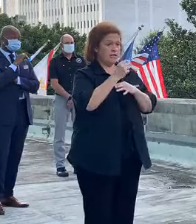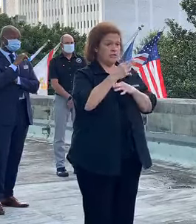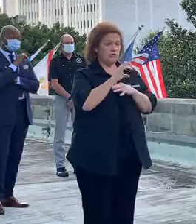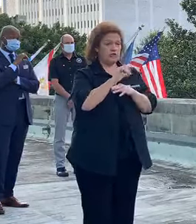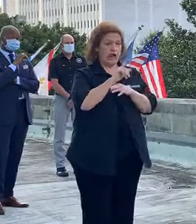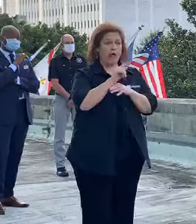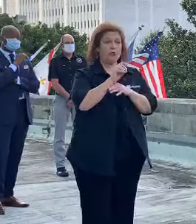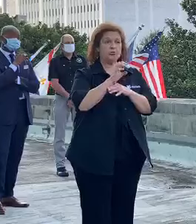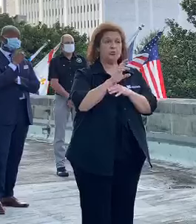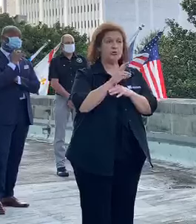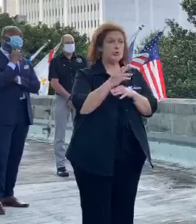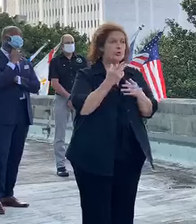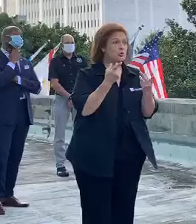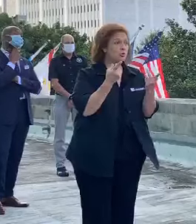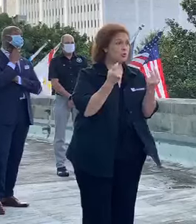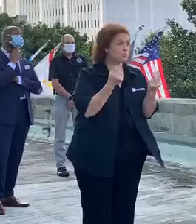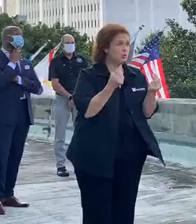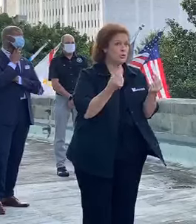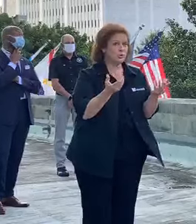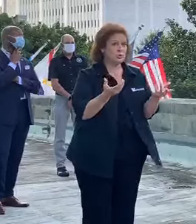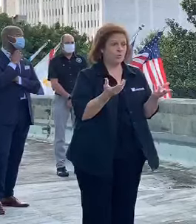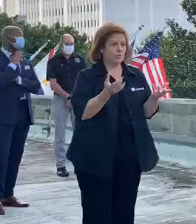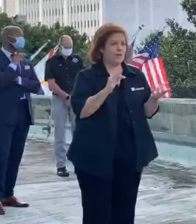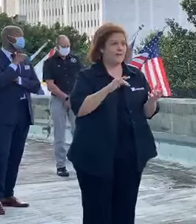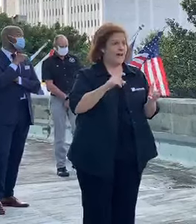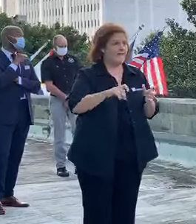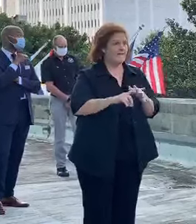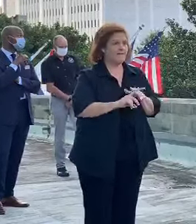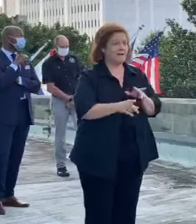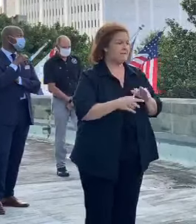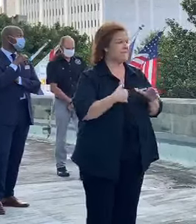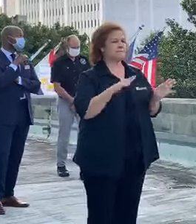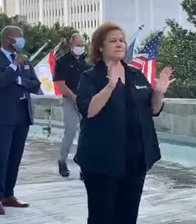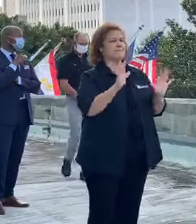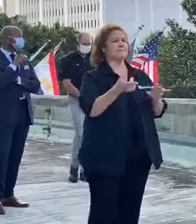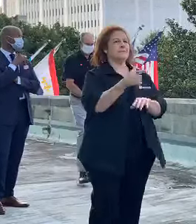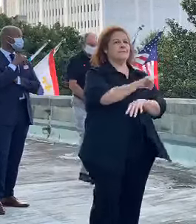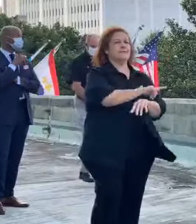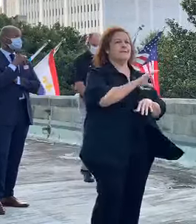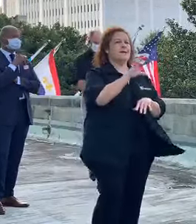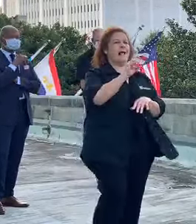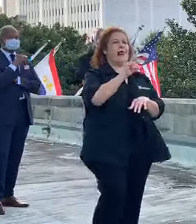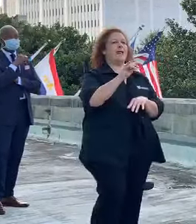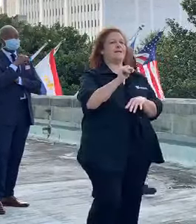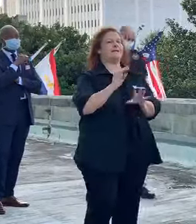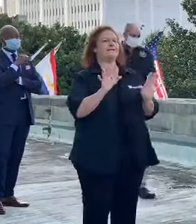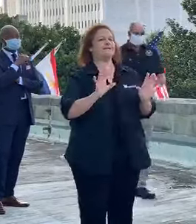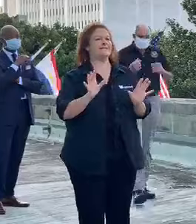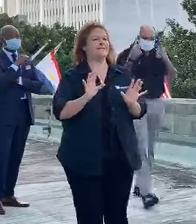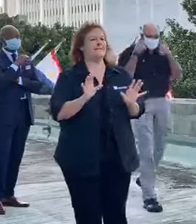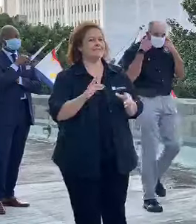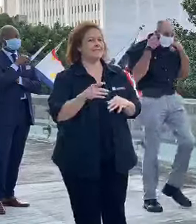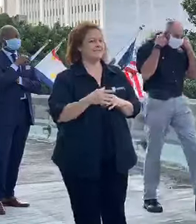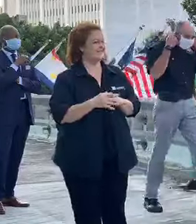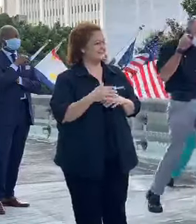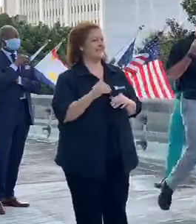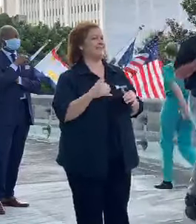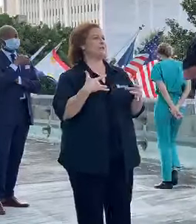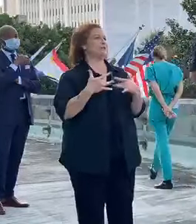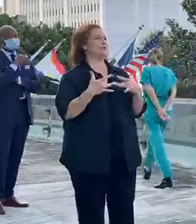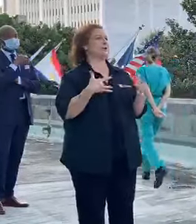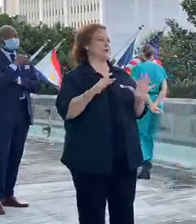got to start bringing people together for hurricane evacuation. Right. I'll turn that over to Colin. That's been a top priority in thinking through hurricane season.